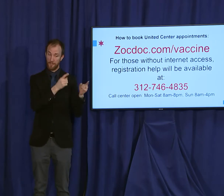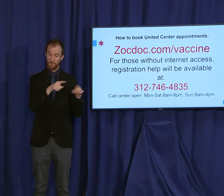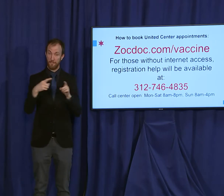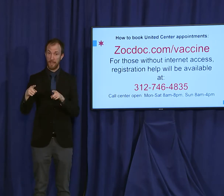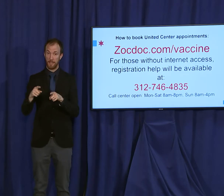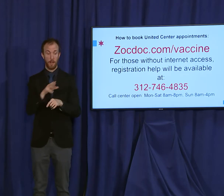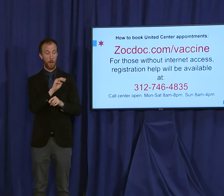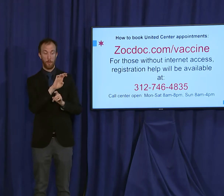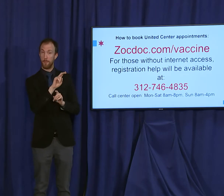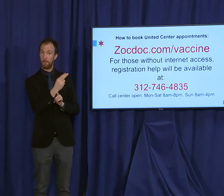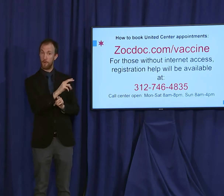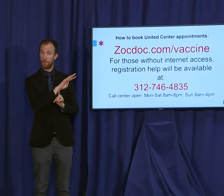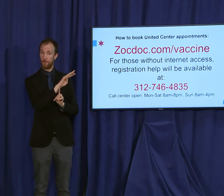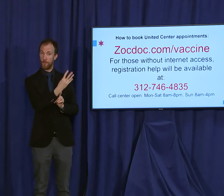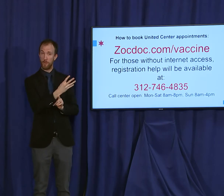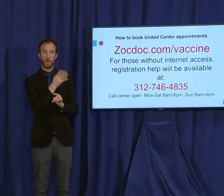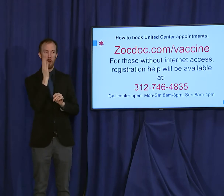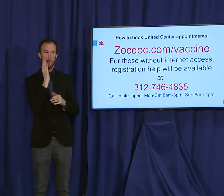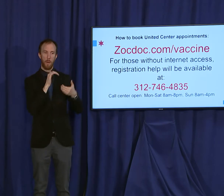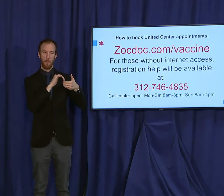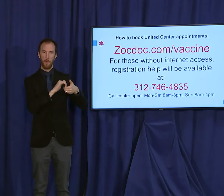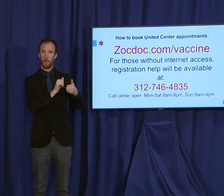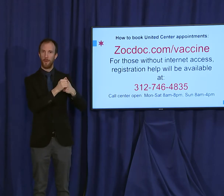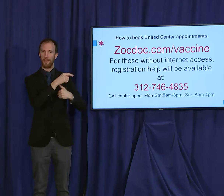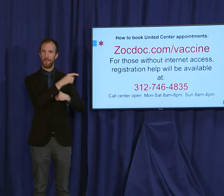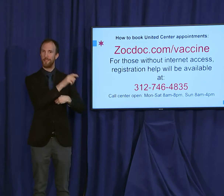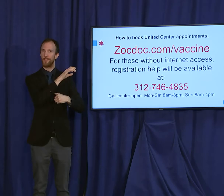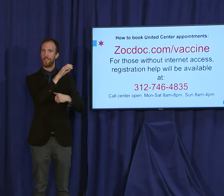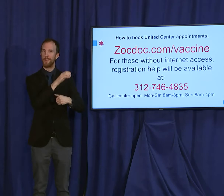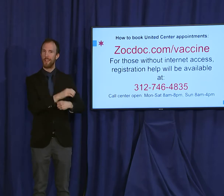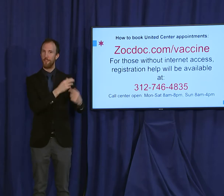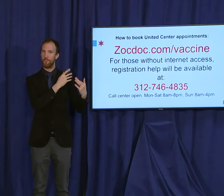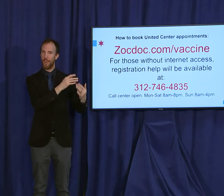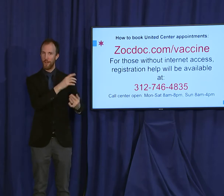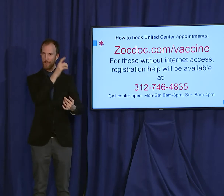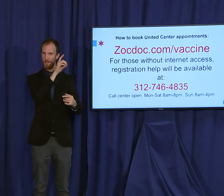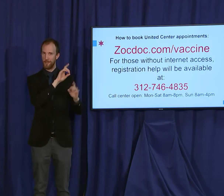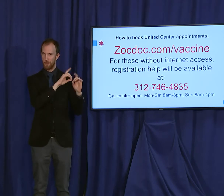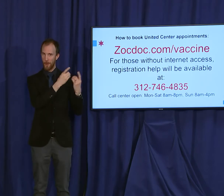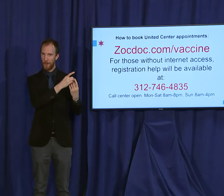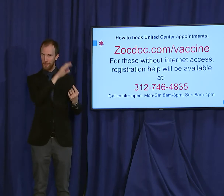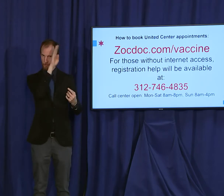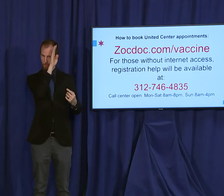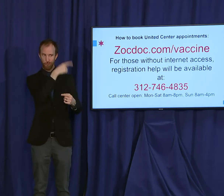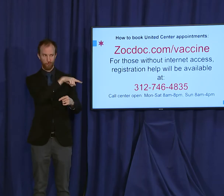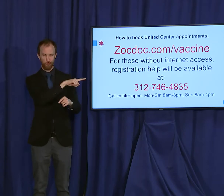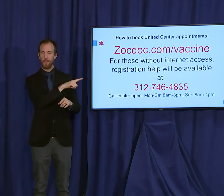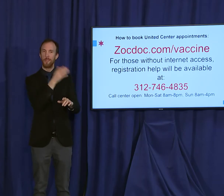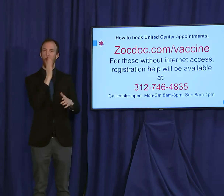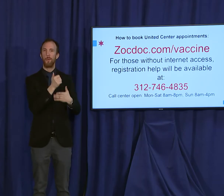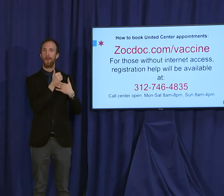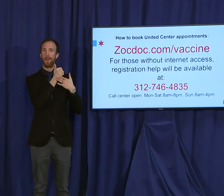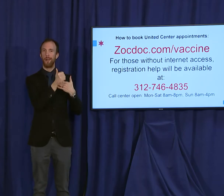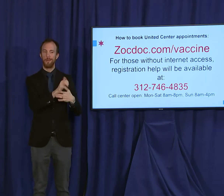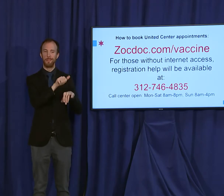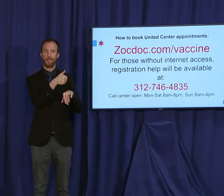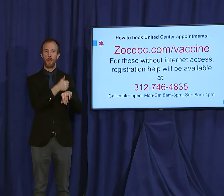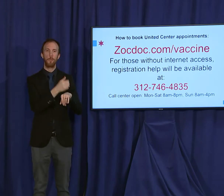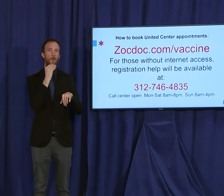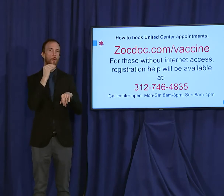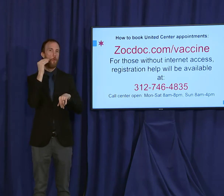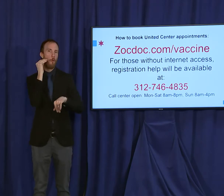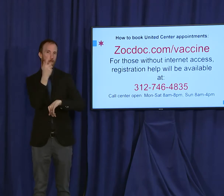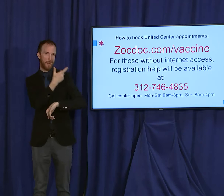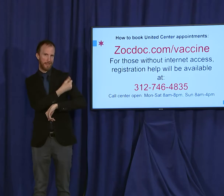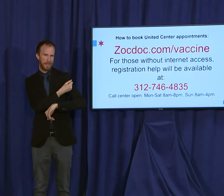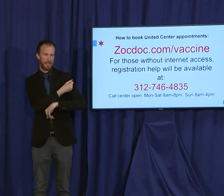partner with the Chicago Fire Department to vaccinate homebound seniors enrolled through our Smart 911